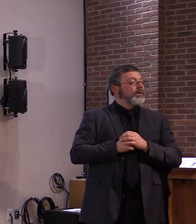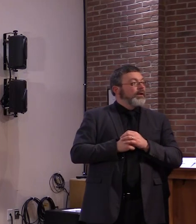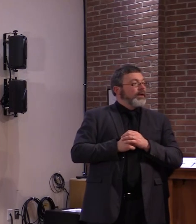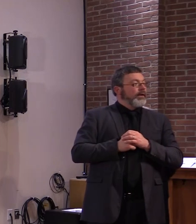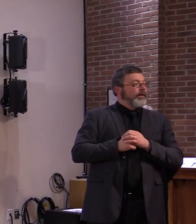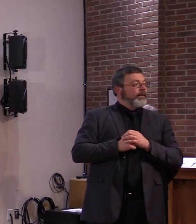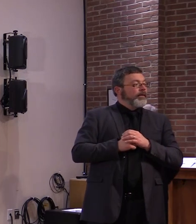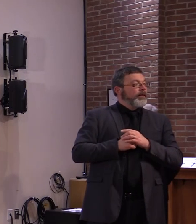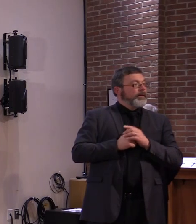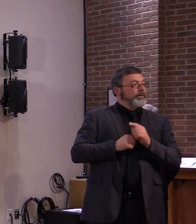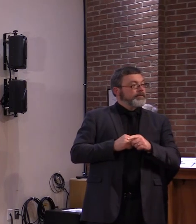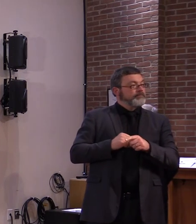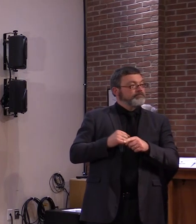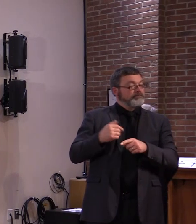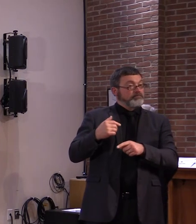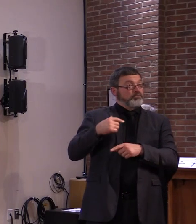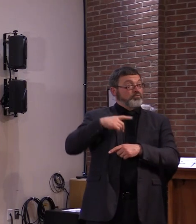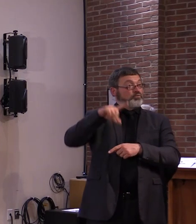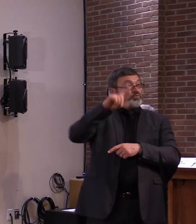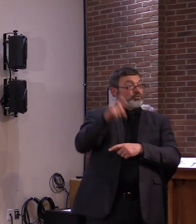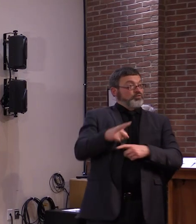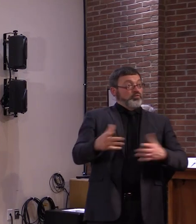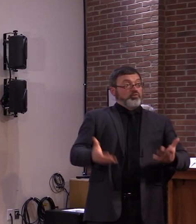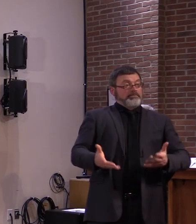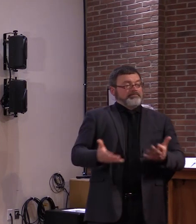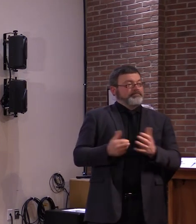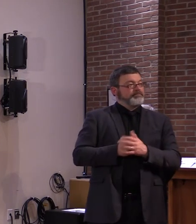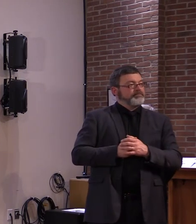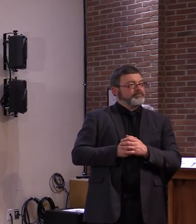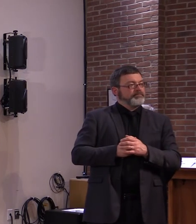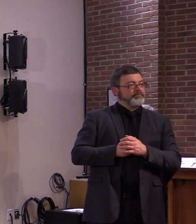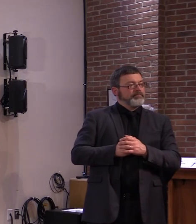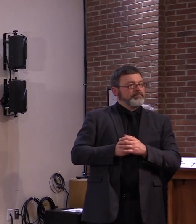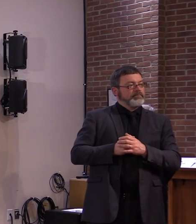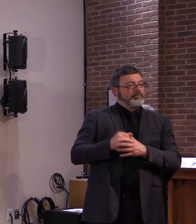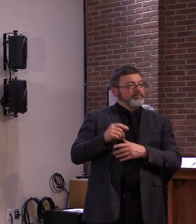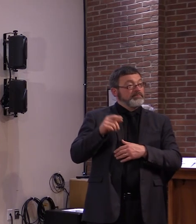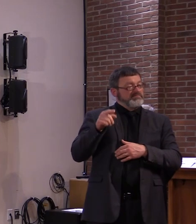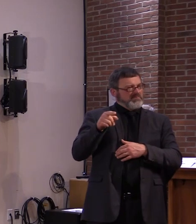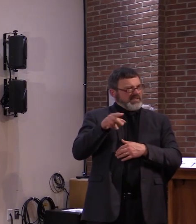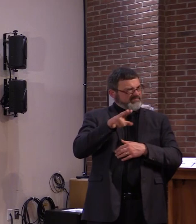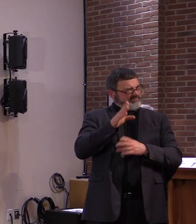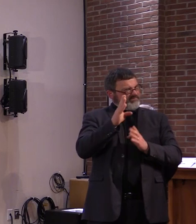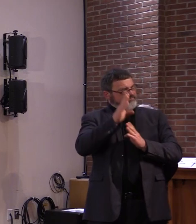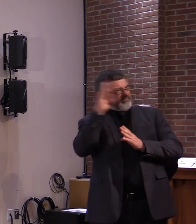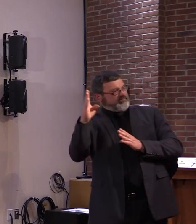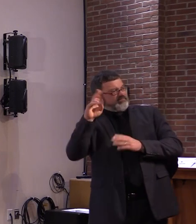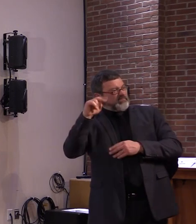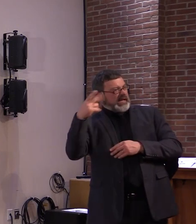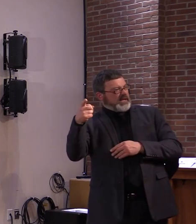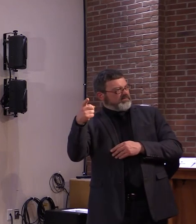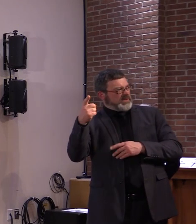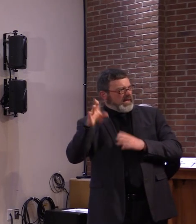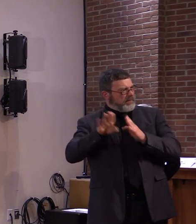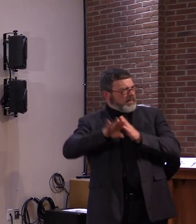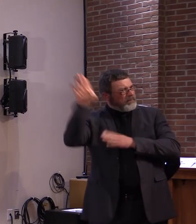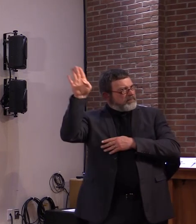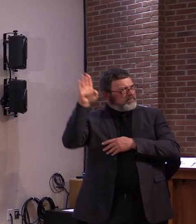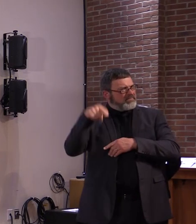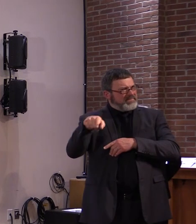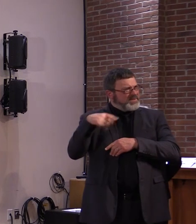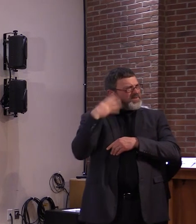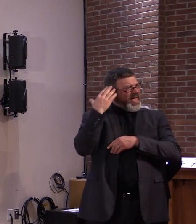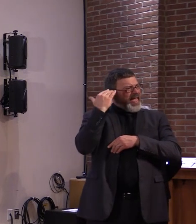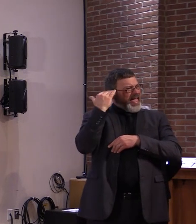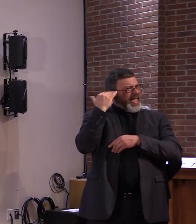Great. My question is, considering New Hampshire's numbers, do we know roughly what might have caused this increase in cases?